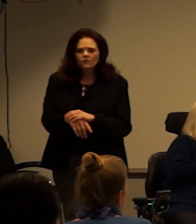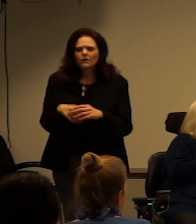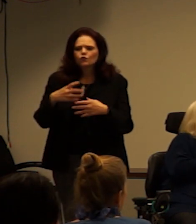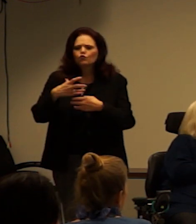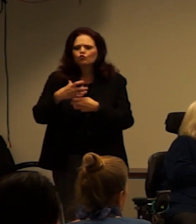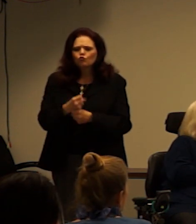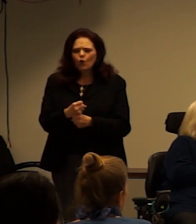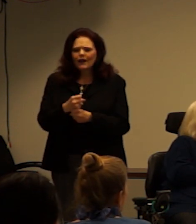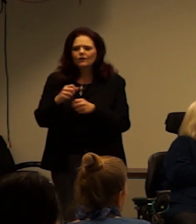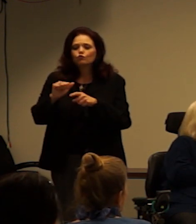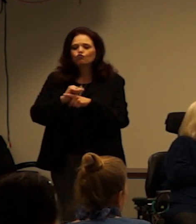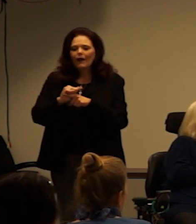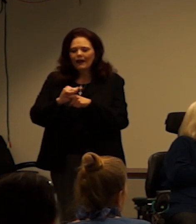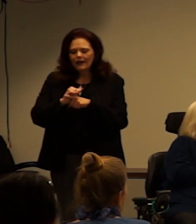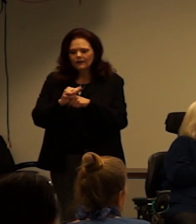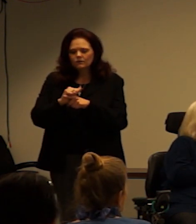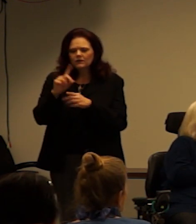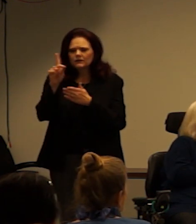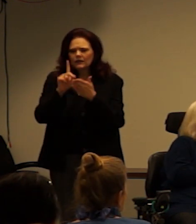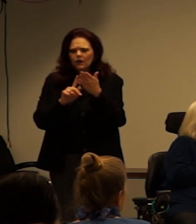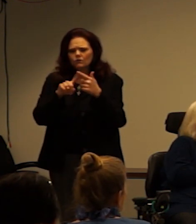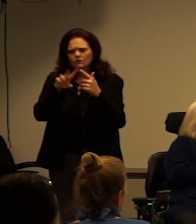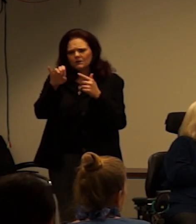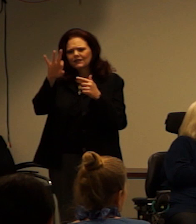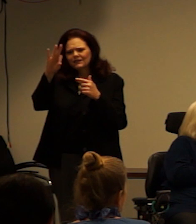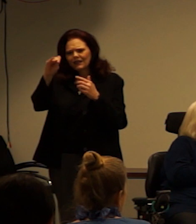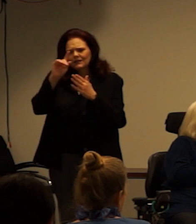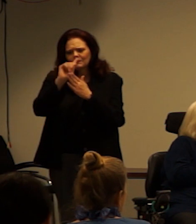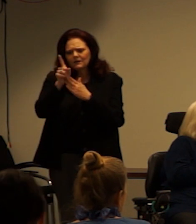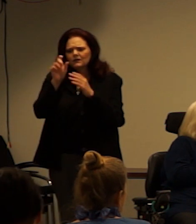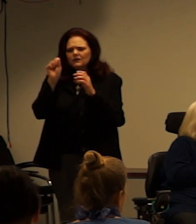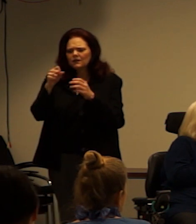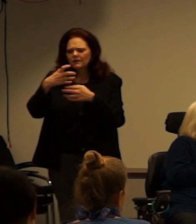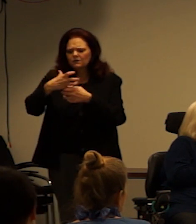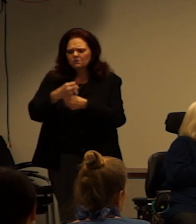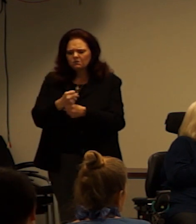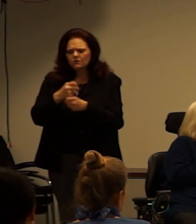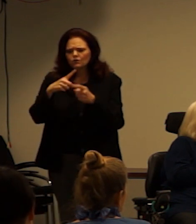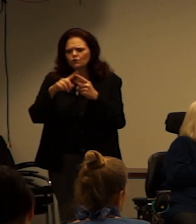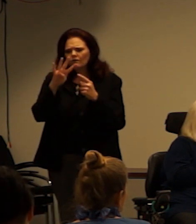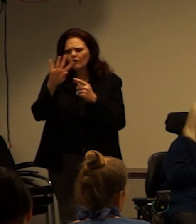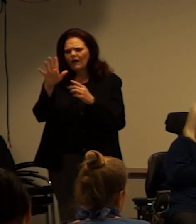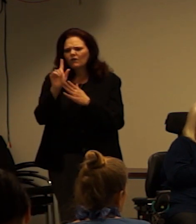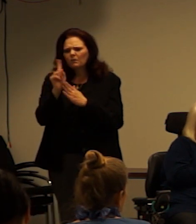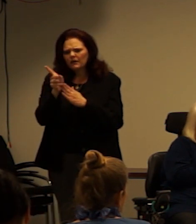Shortening the training. As we talked about, it's designed to be 90 minutes. It can be shortened to about 45.